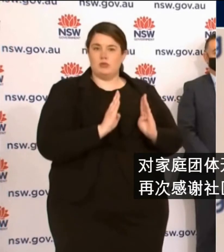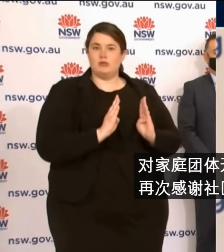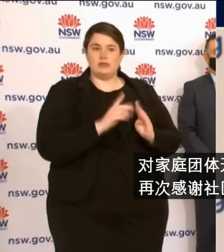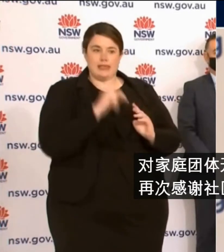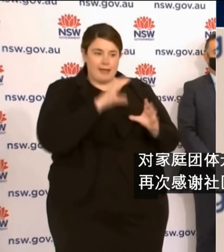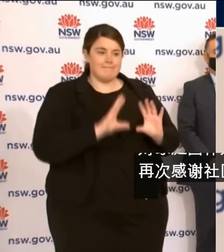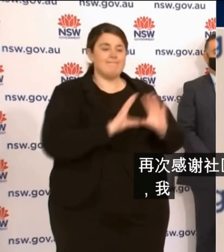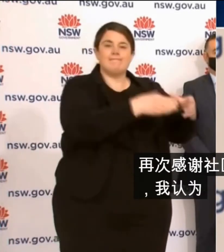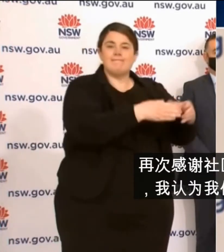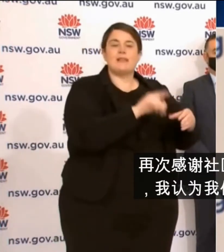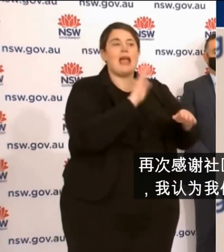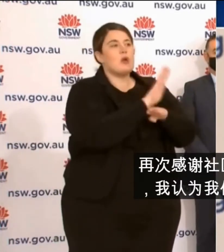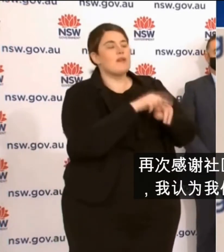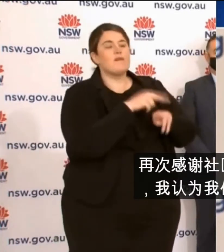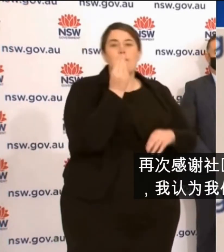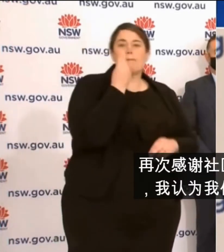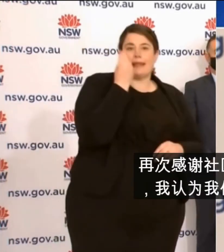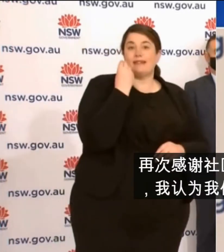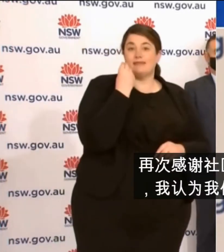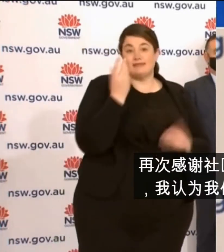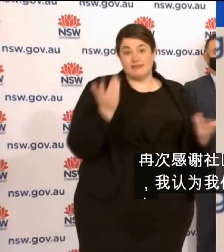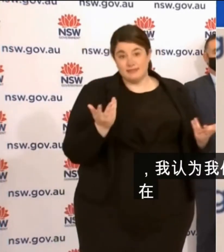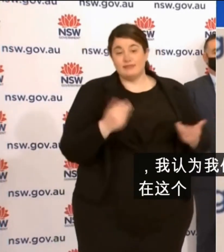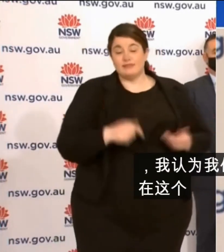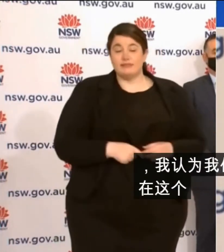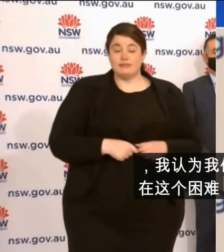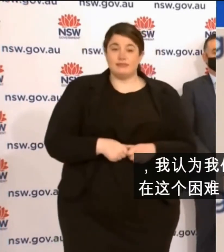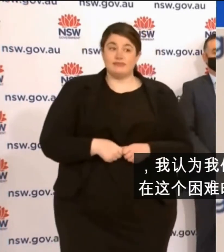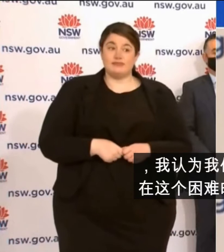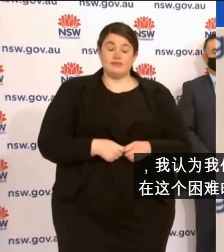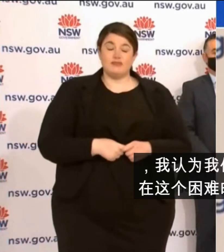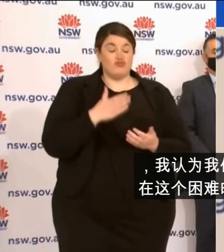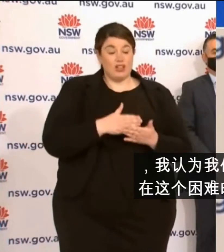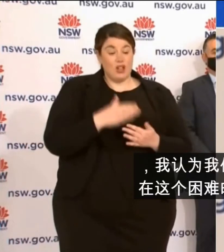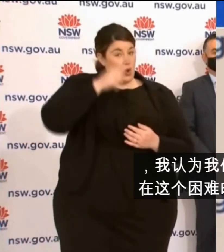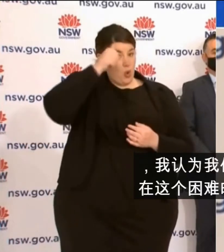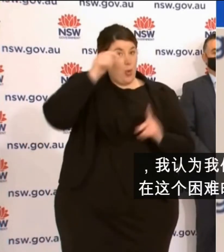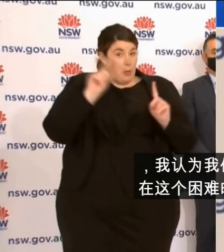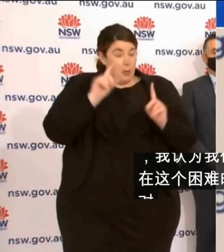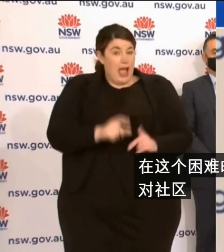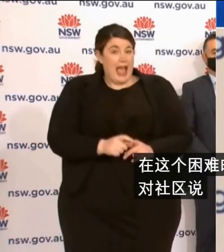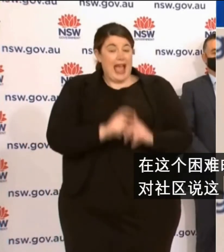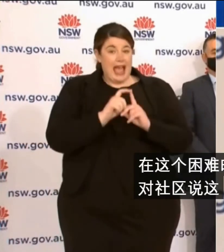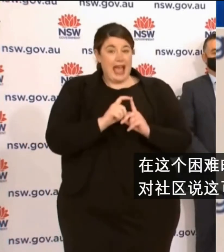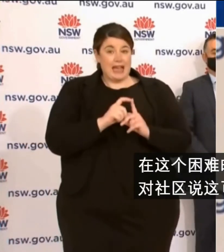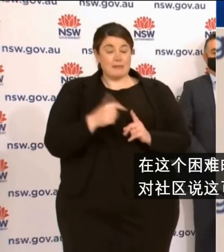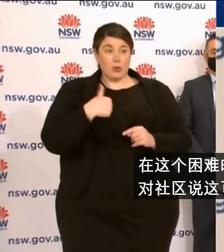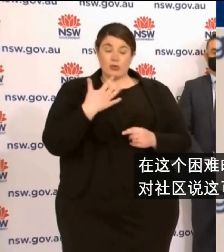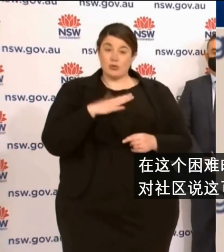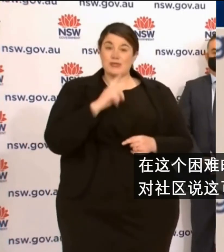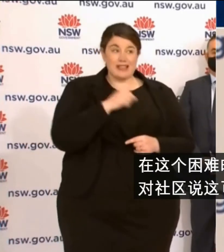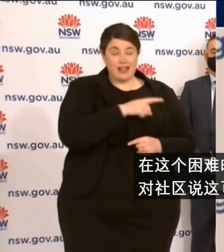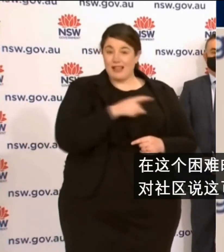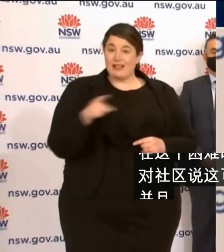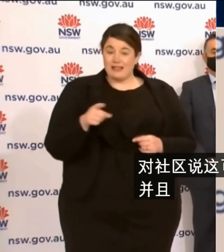community. And I think we have to, at this difficult time, say to the community, it can